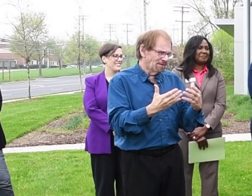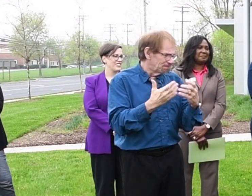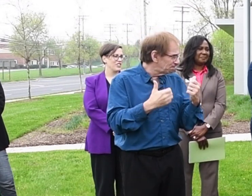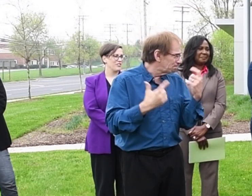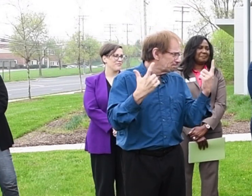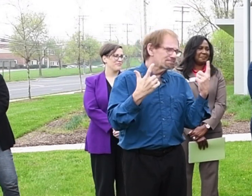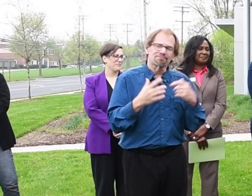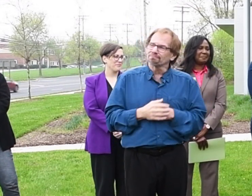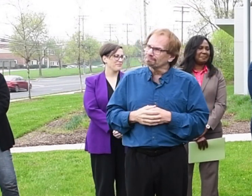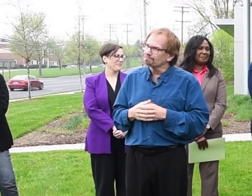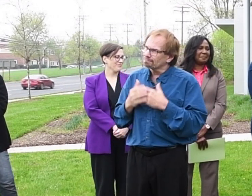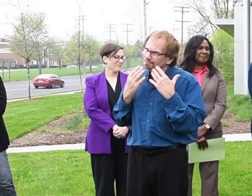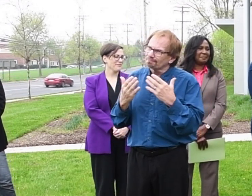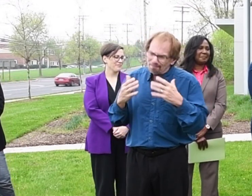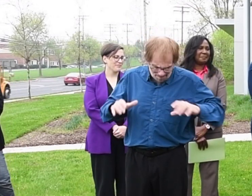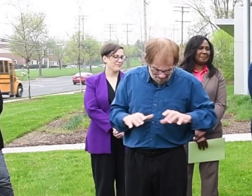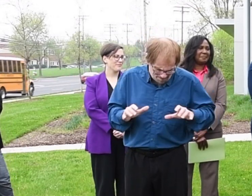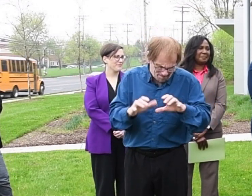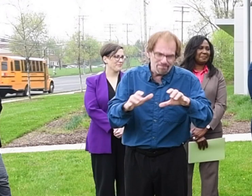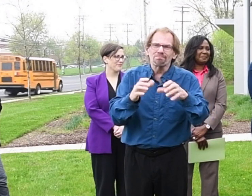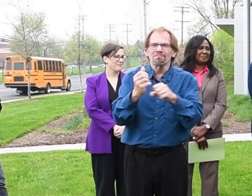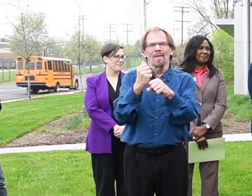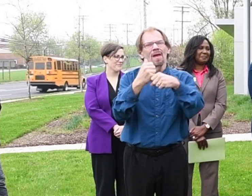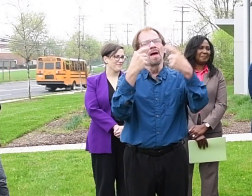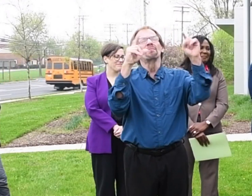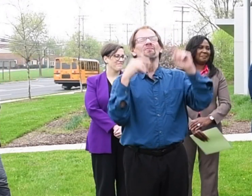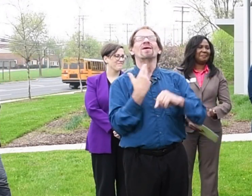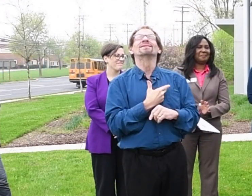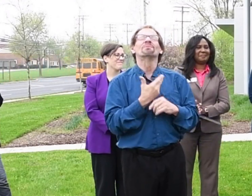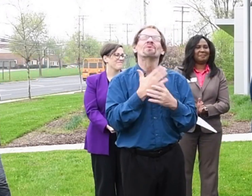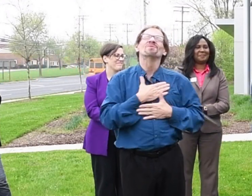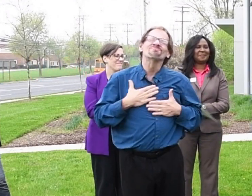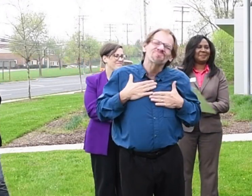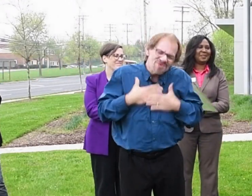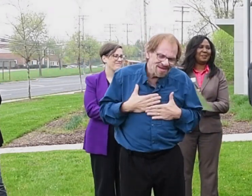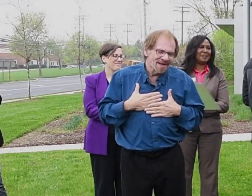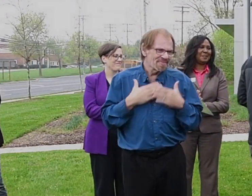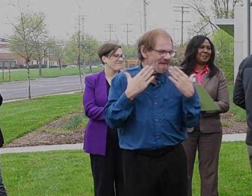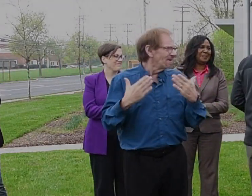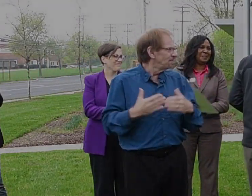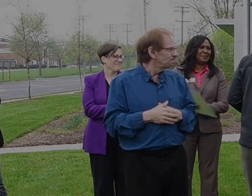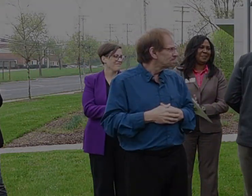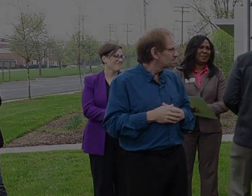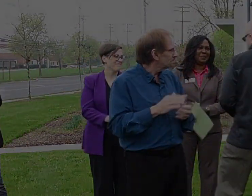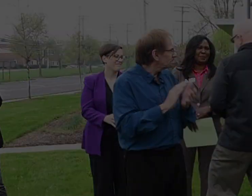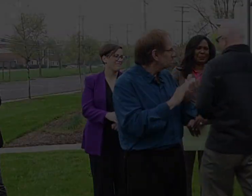who helped make this happen, and we really appreciate it. Thank you. Thank you.